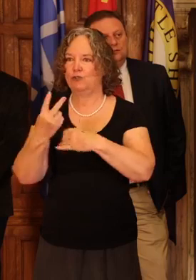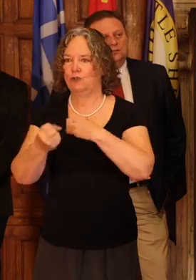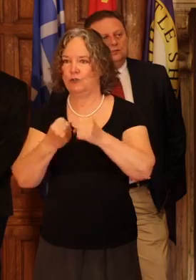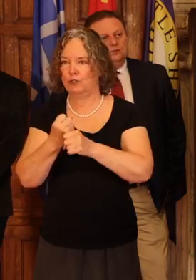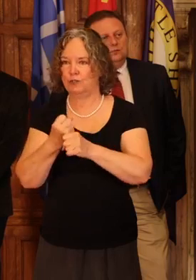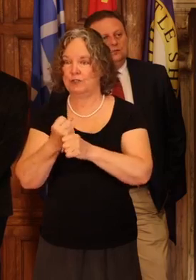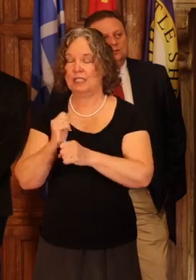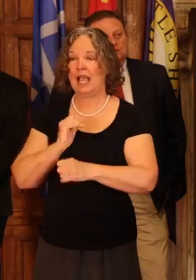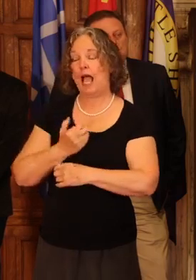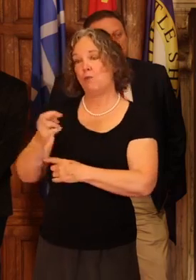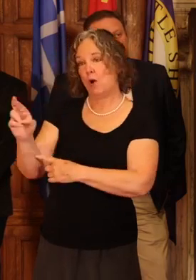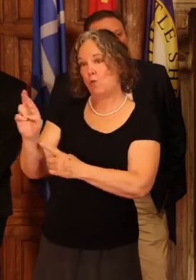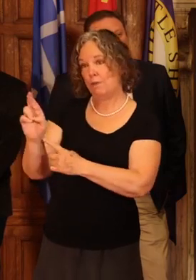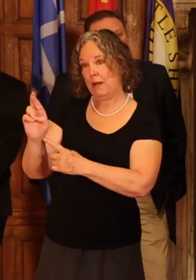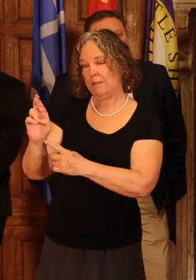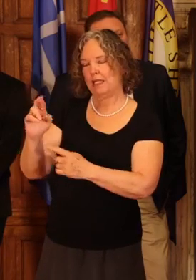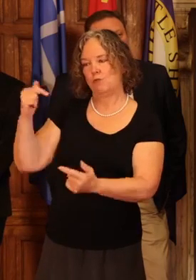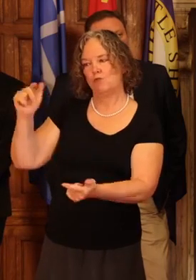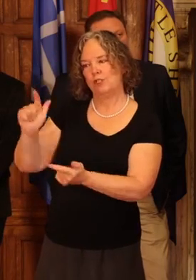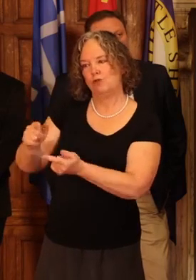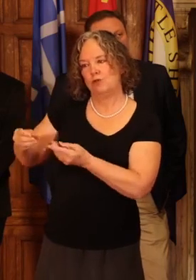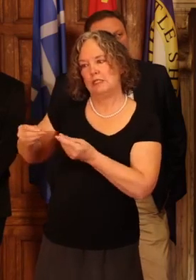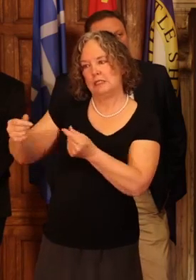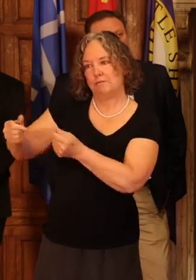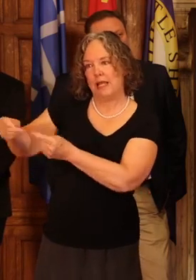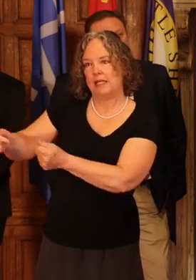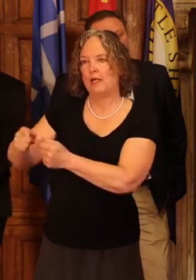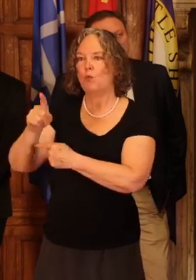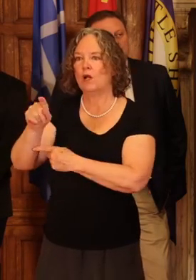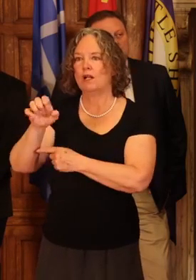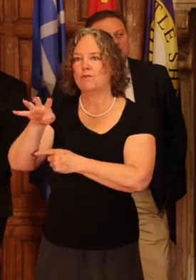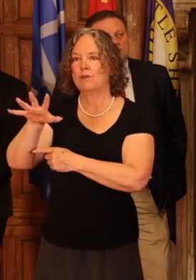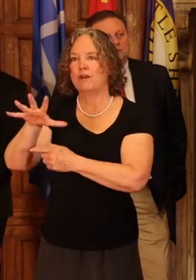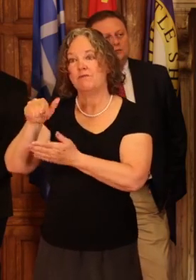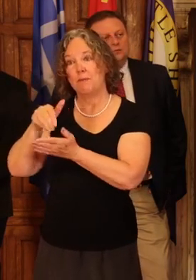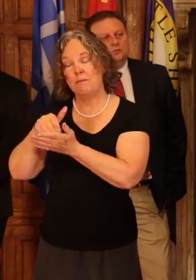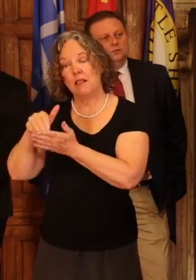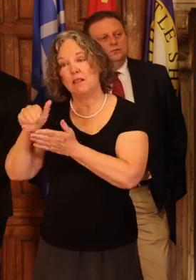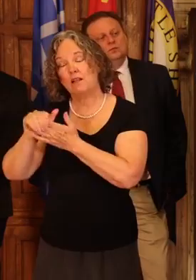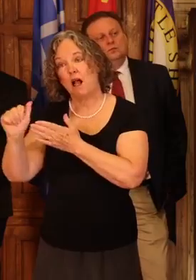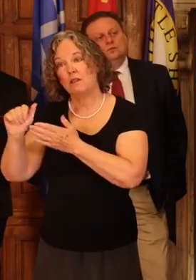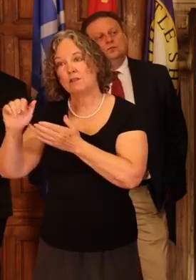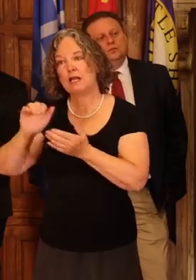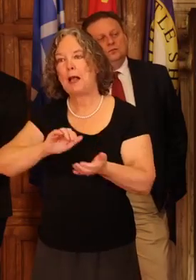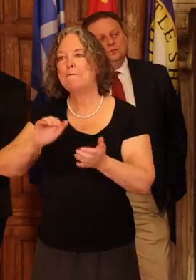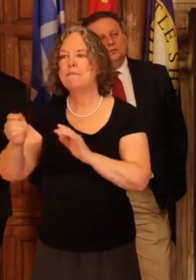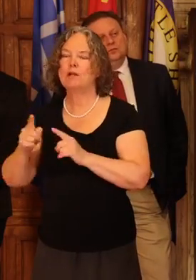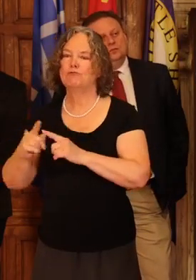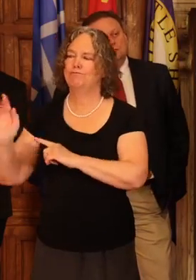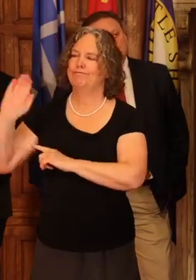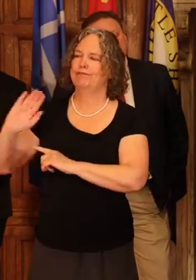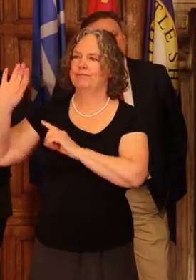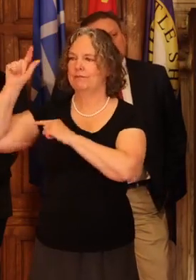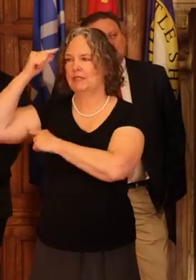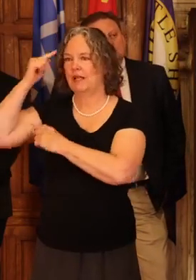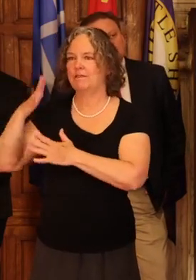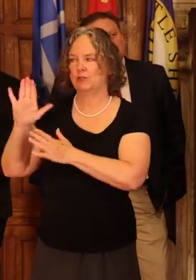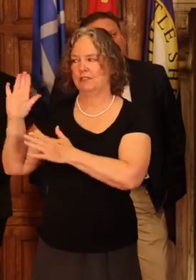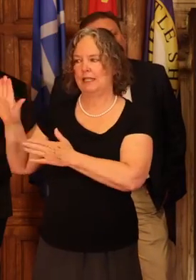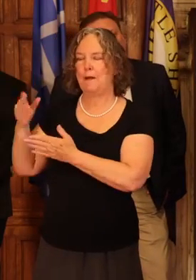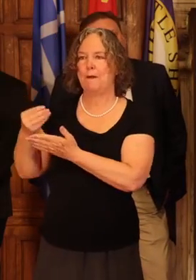Republican budget reduced spending by $145 million compared with the previous administration's budget